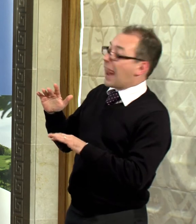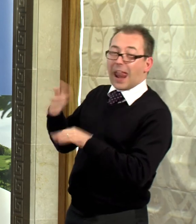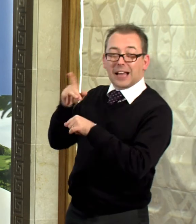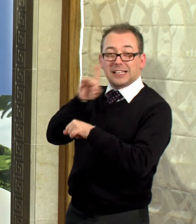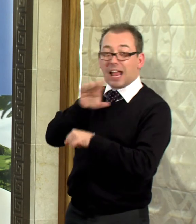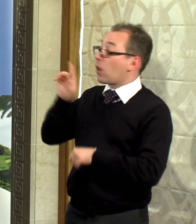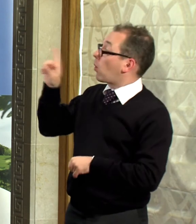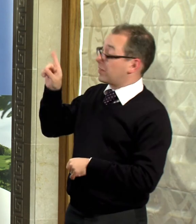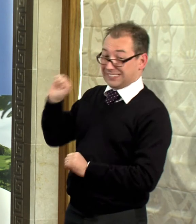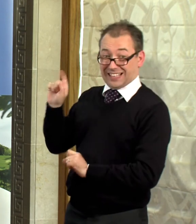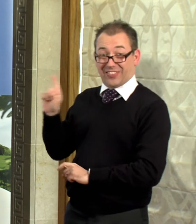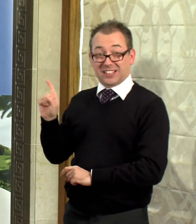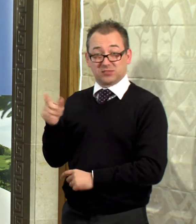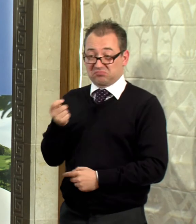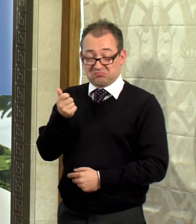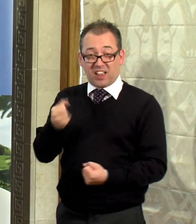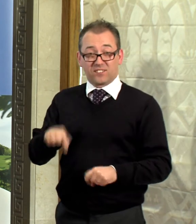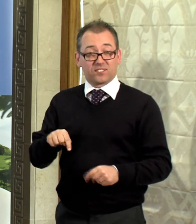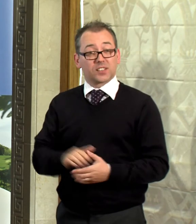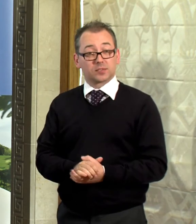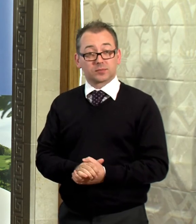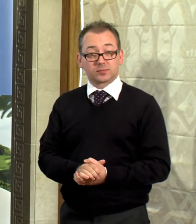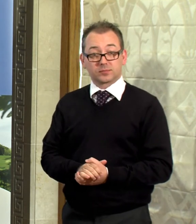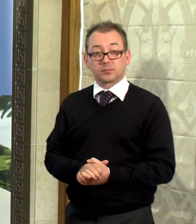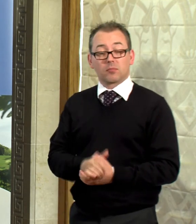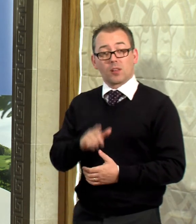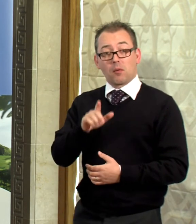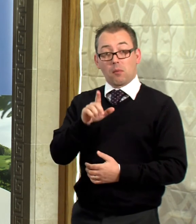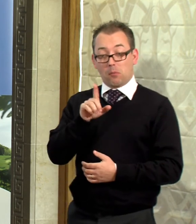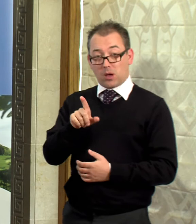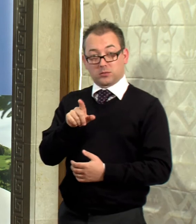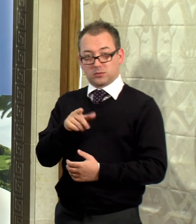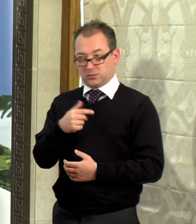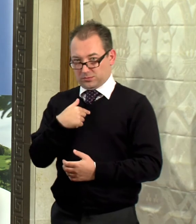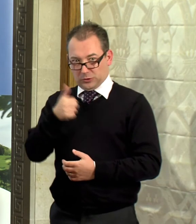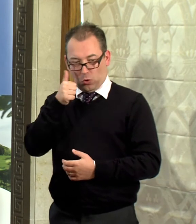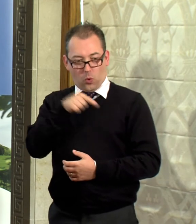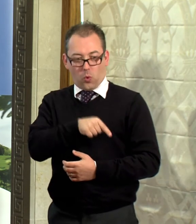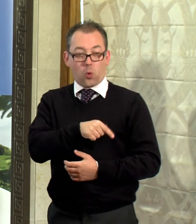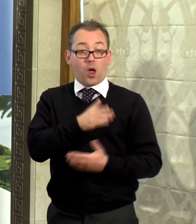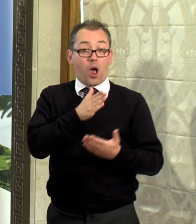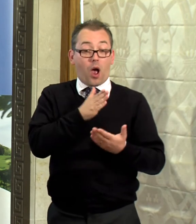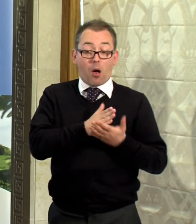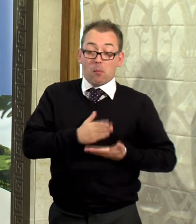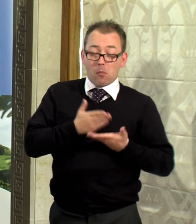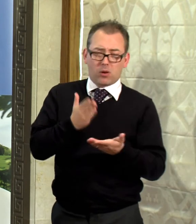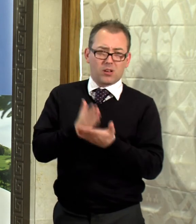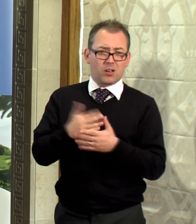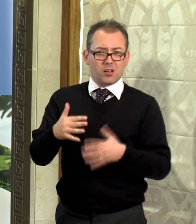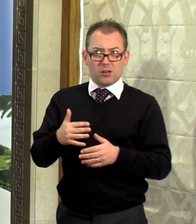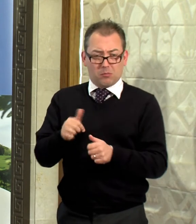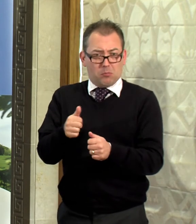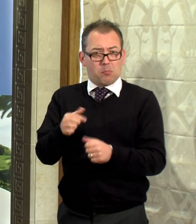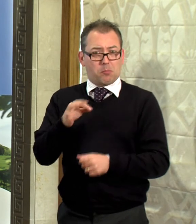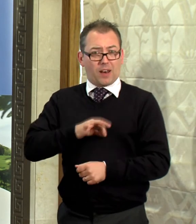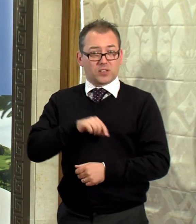pies. And in view of the proven benefits of these access facilities, this deficit requires